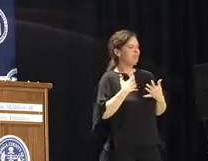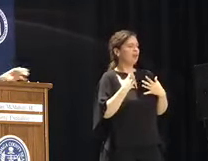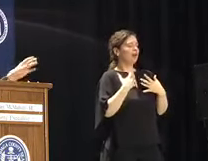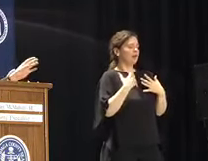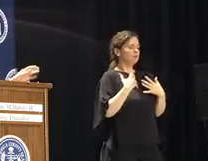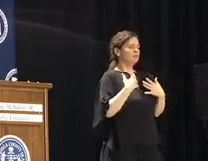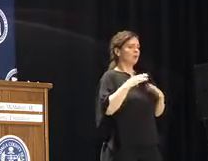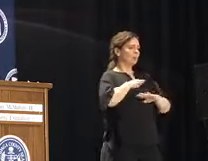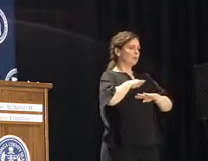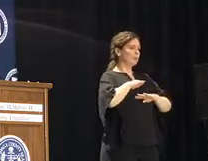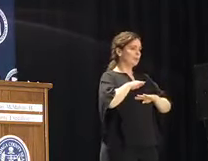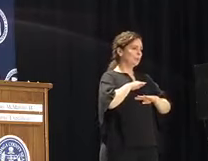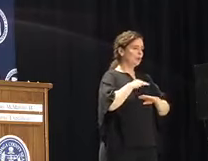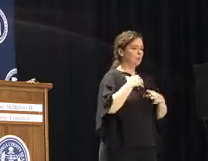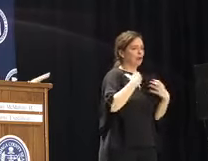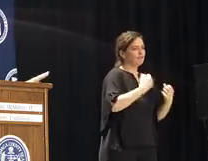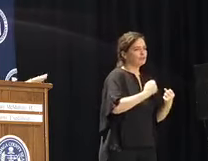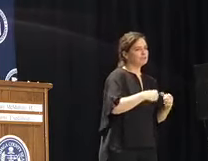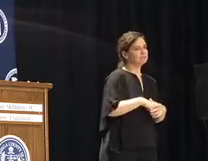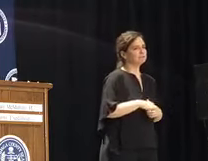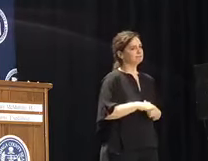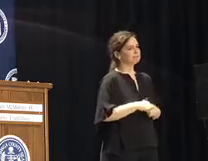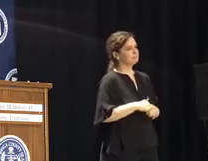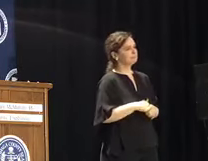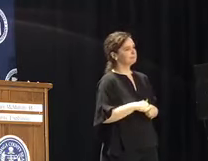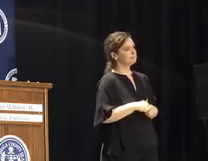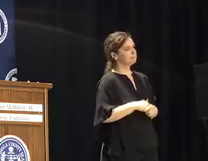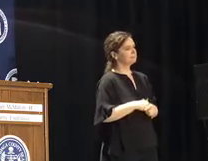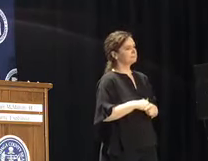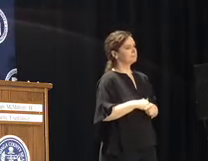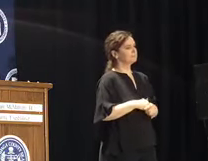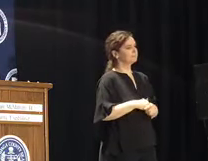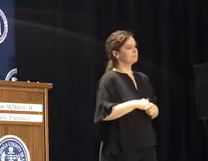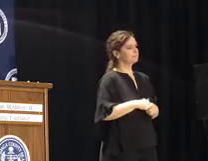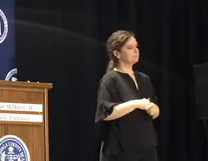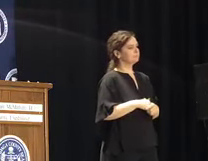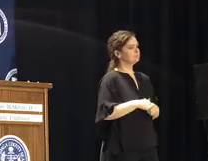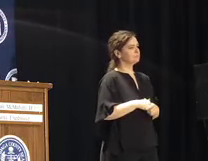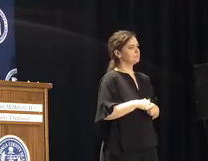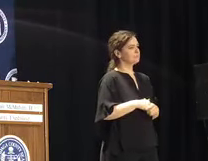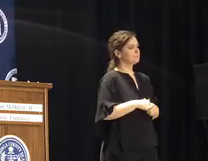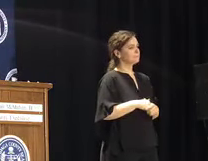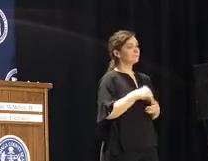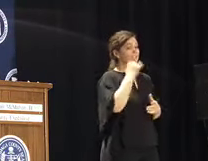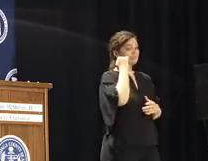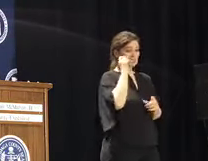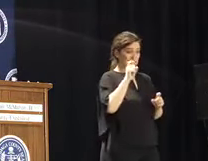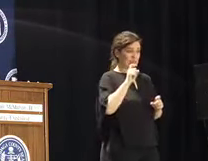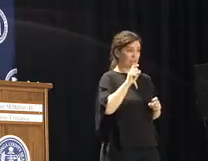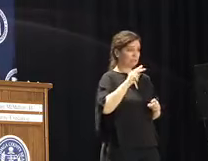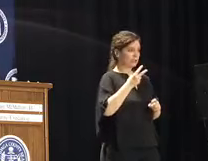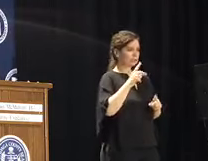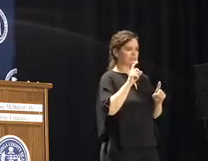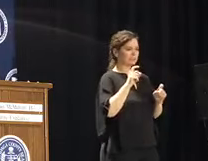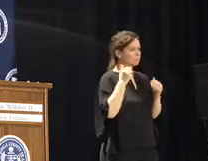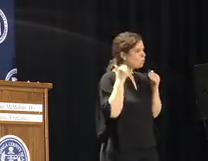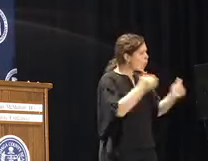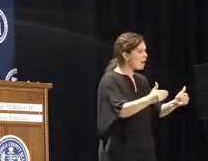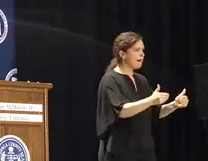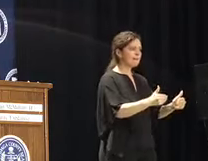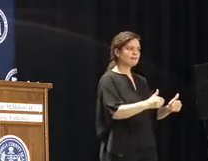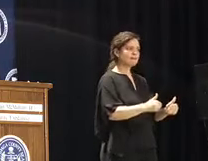knew I'll make sure you can get right in, no questions asked, and get that done. But you don't know how many did? I don't know